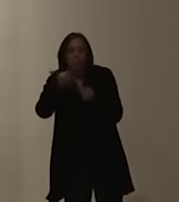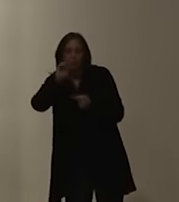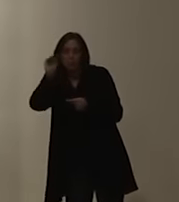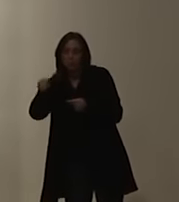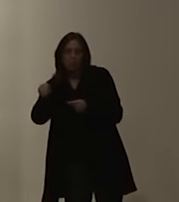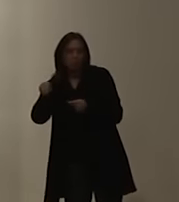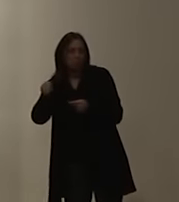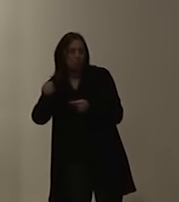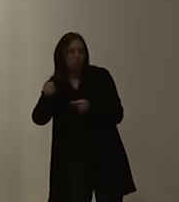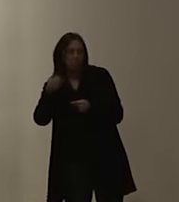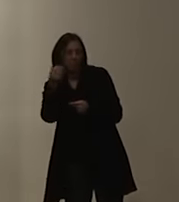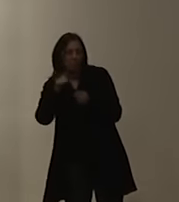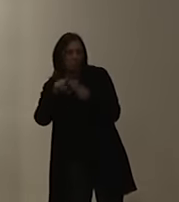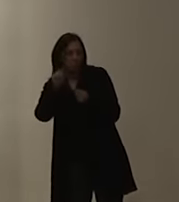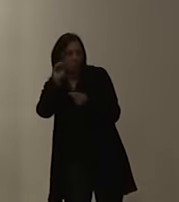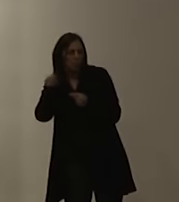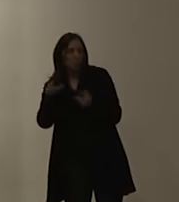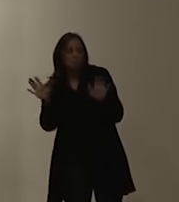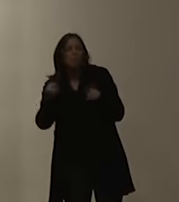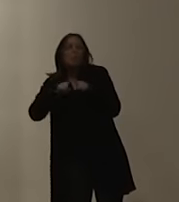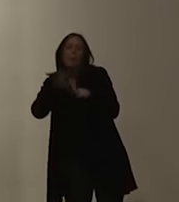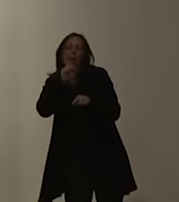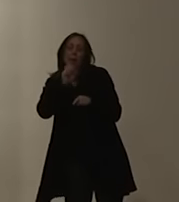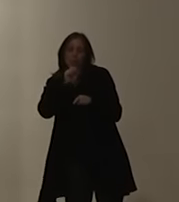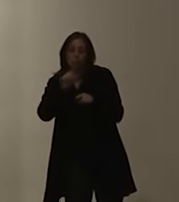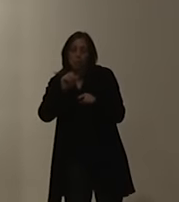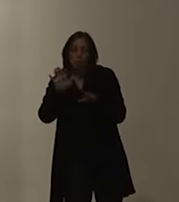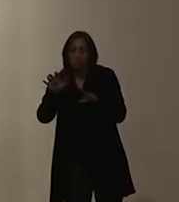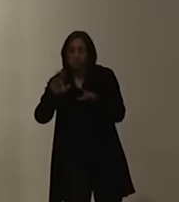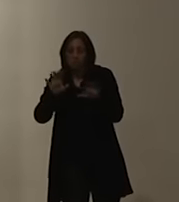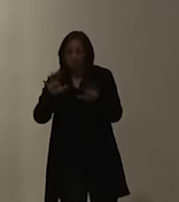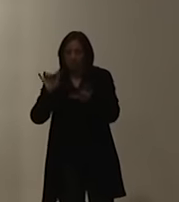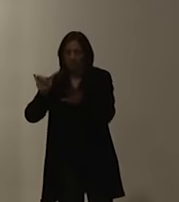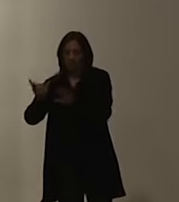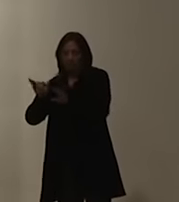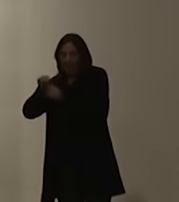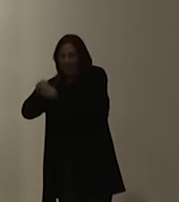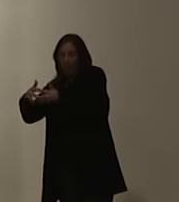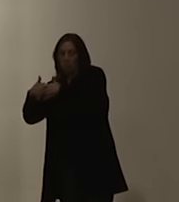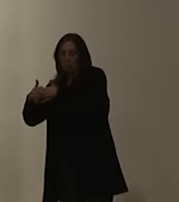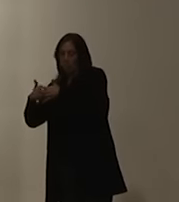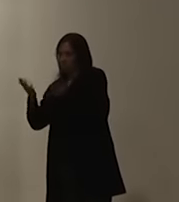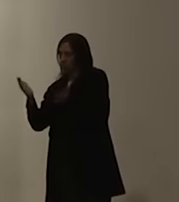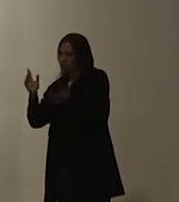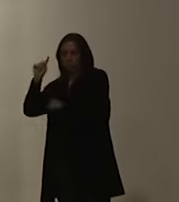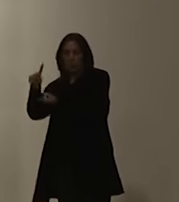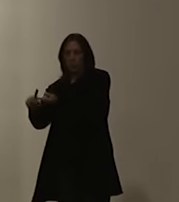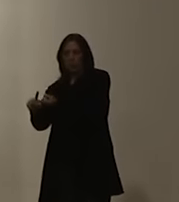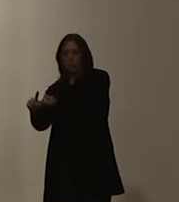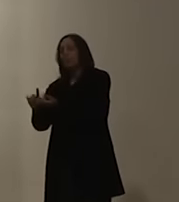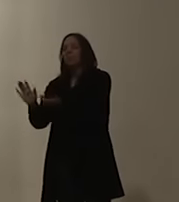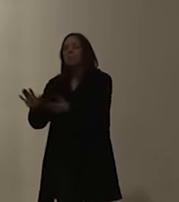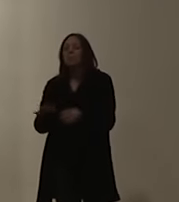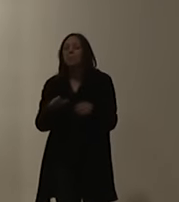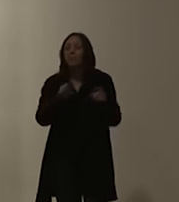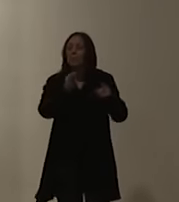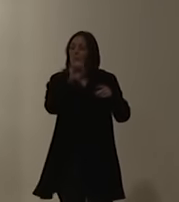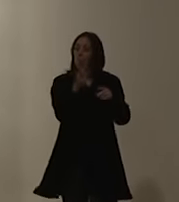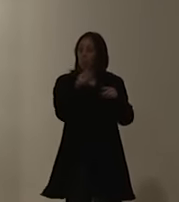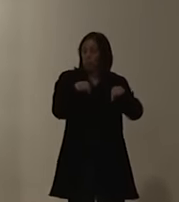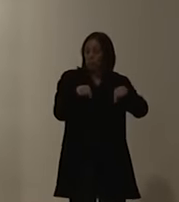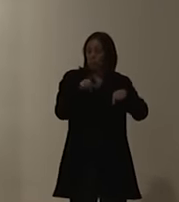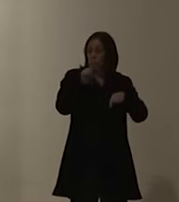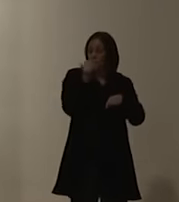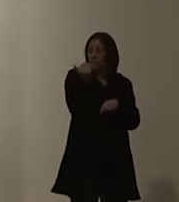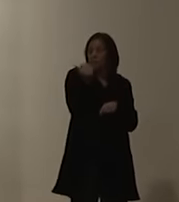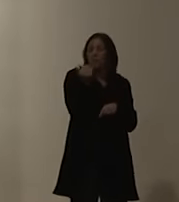many places, in March of this year, again, seems like 10 years ago, in the last significant cluster in Liberia,